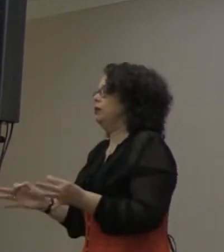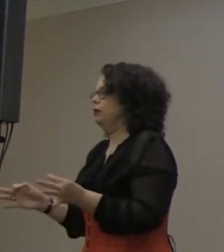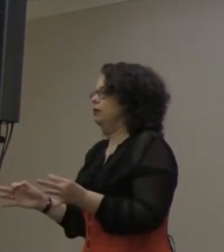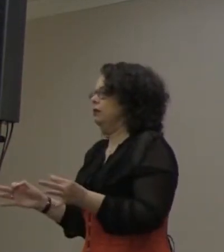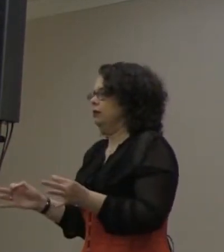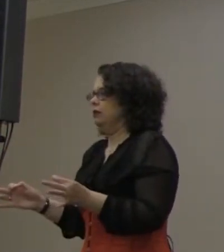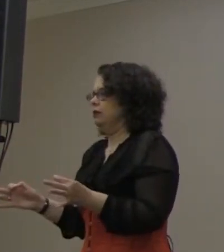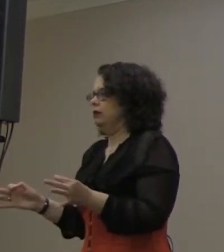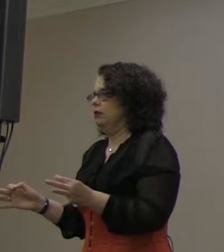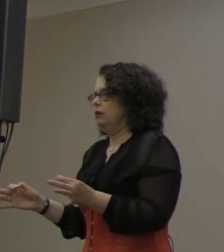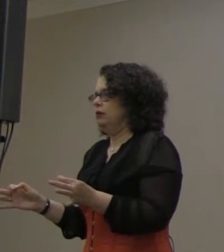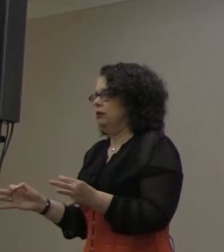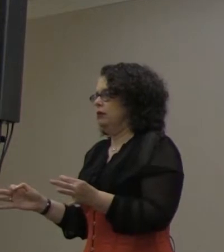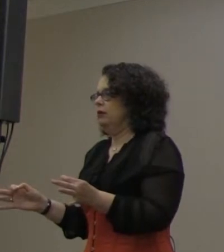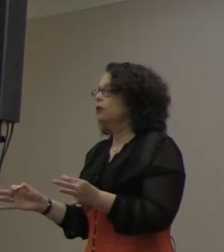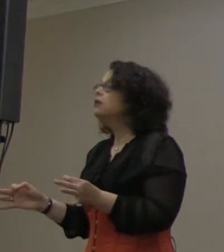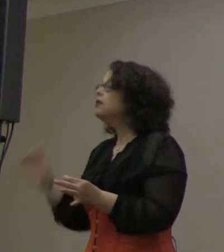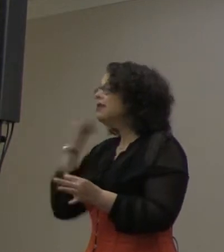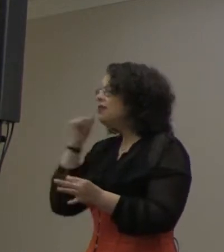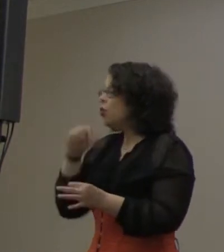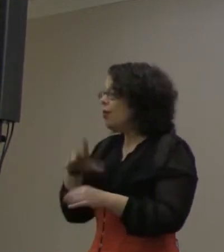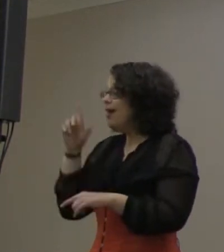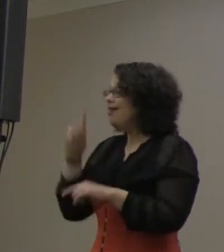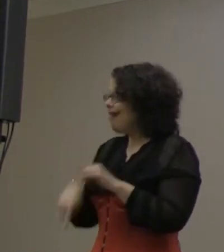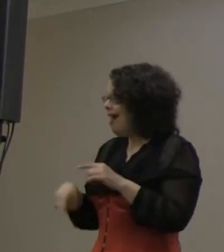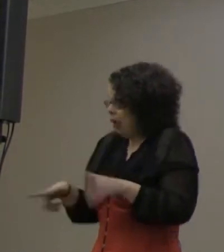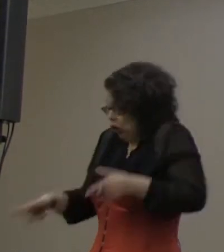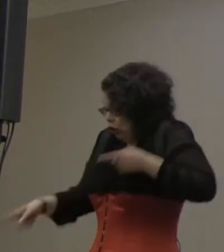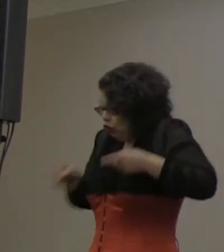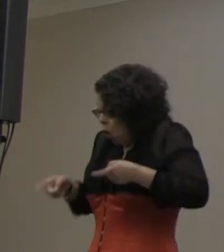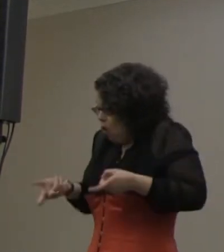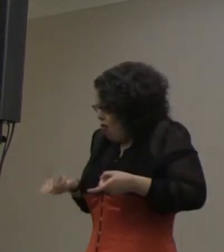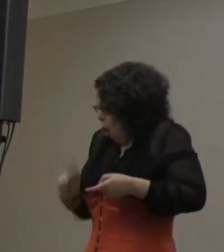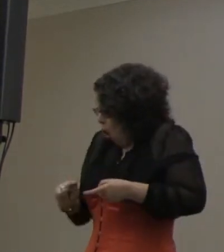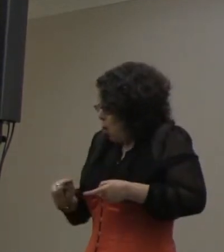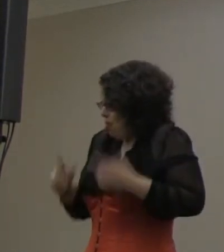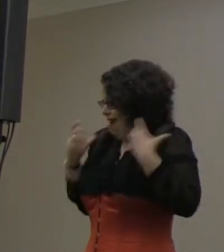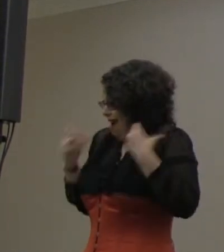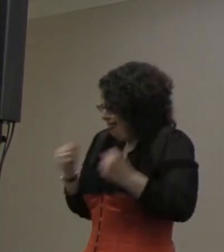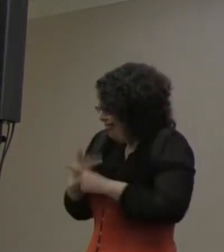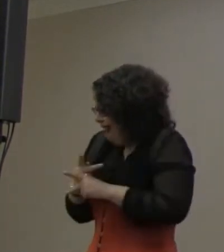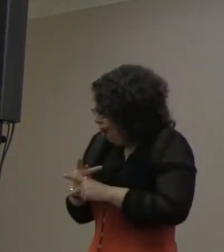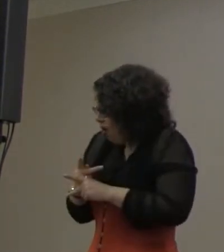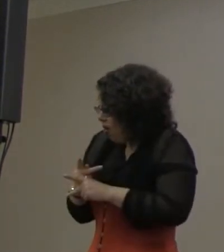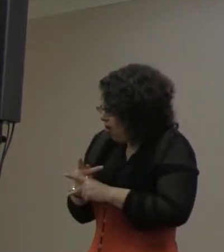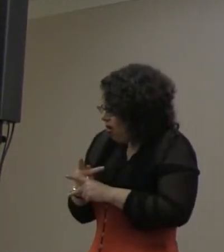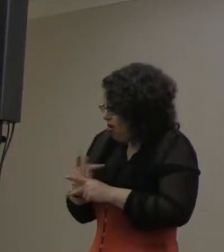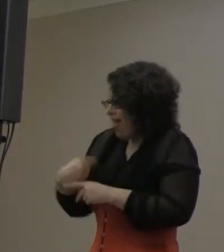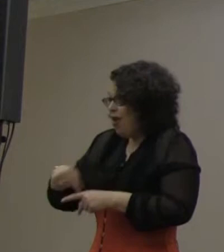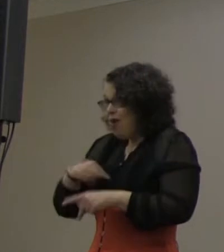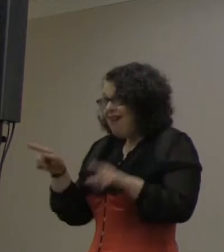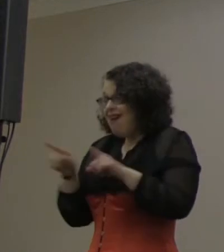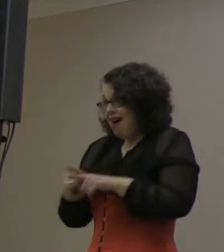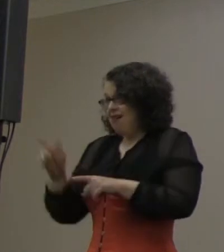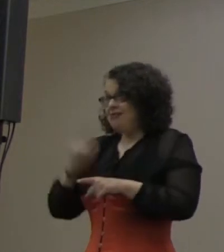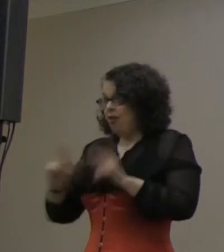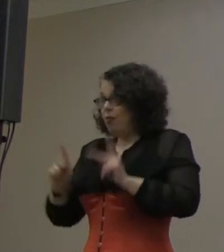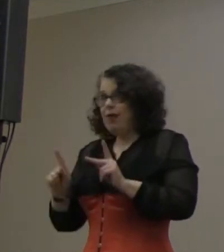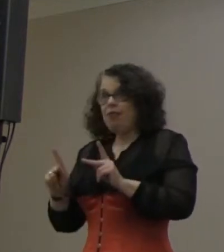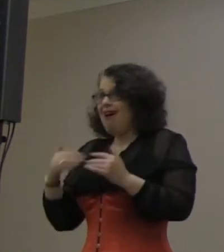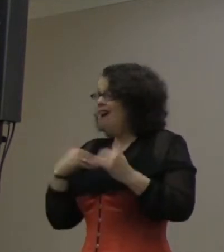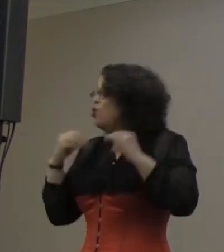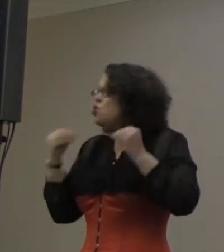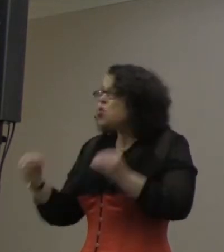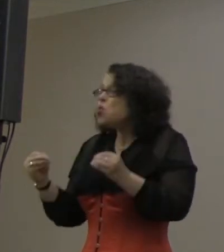choose. If women can't take basic control of their own health care, we as leather people stand